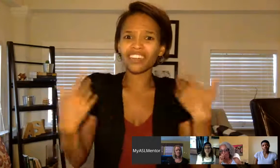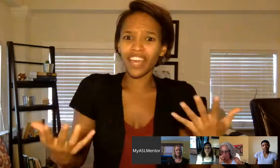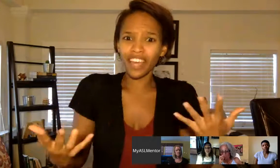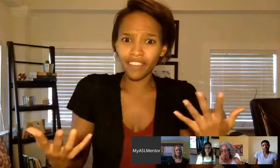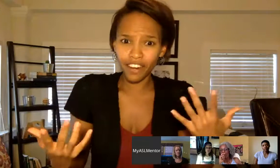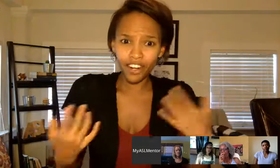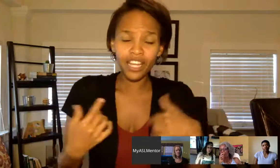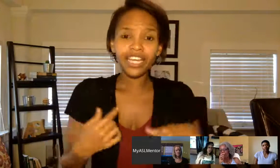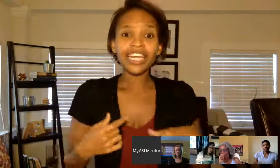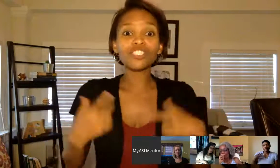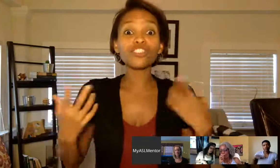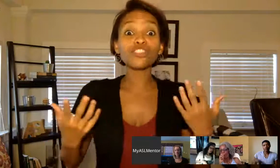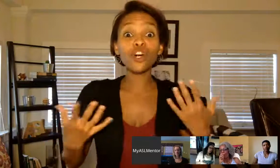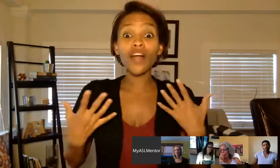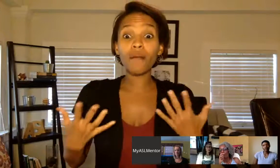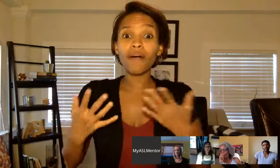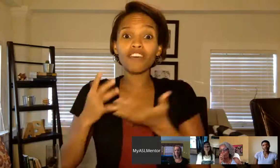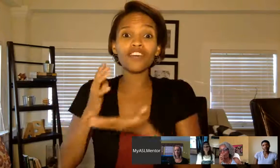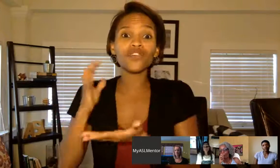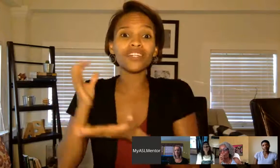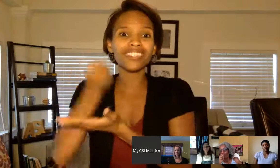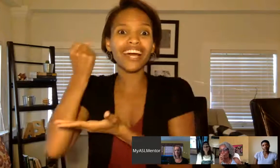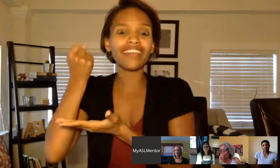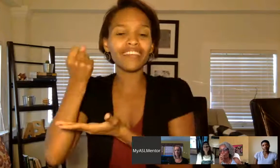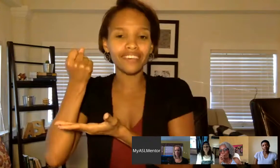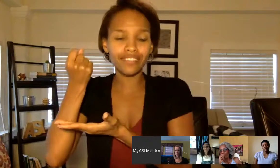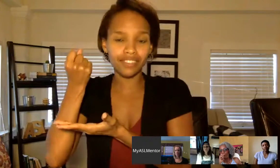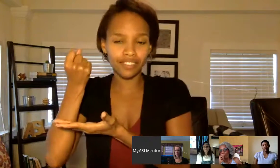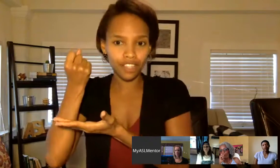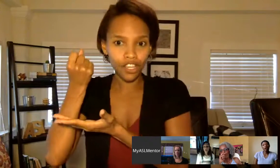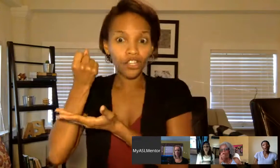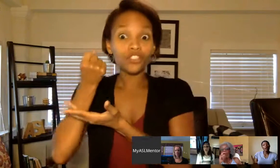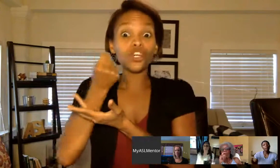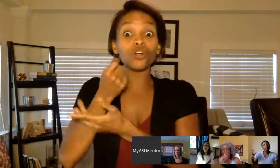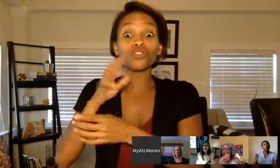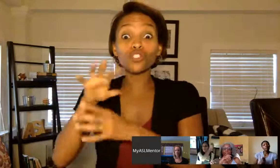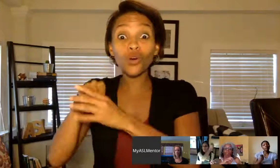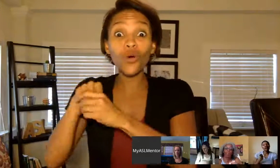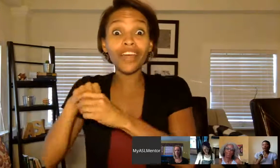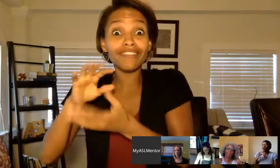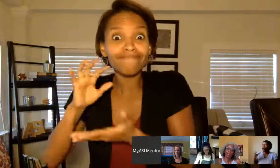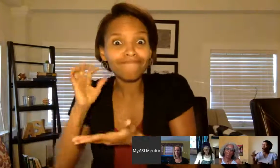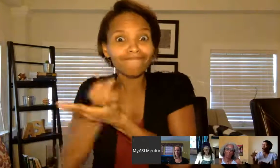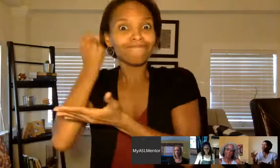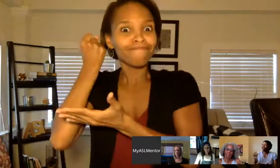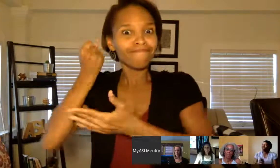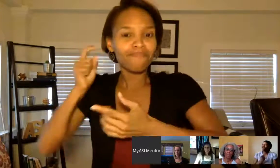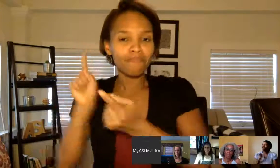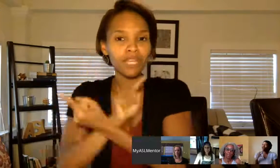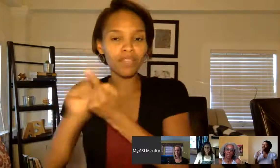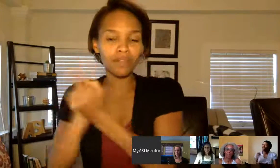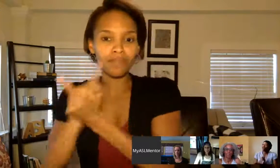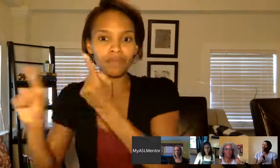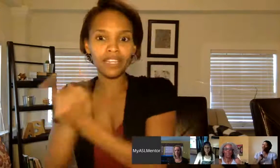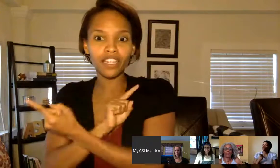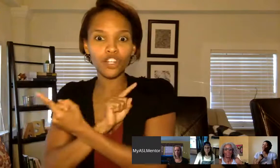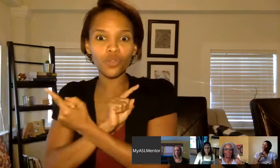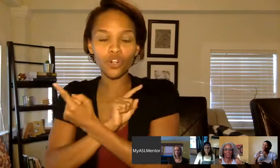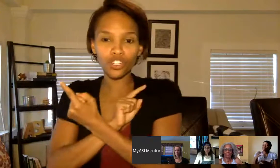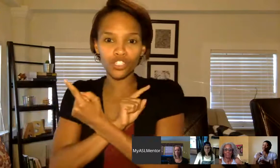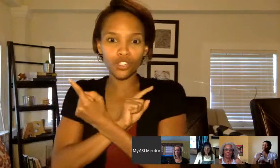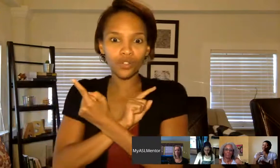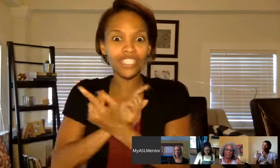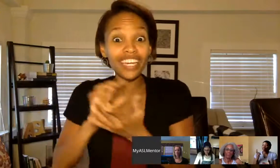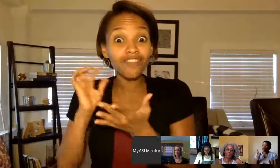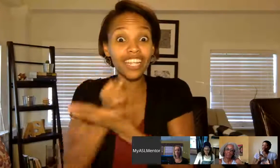to convey there, and to show that benefit, you could sign this. So join, meet could